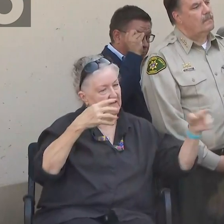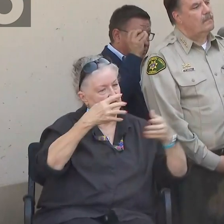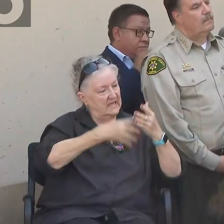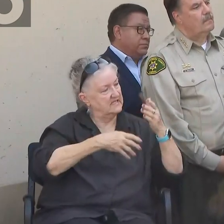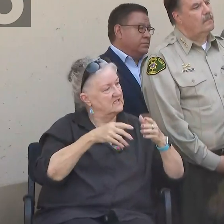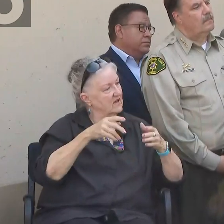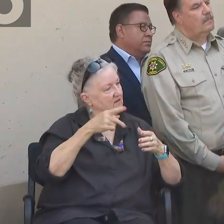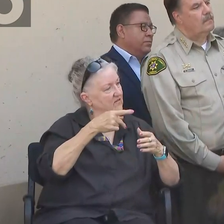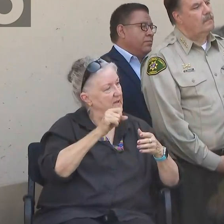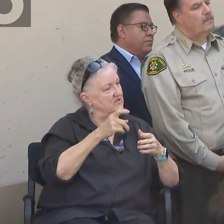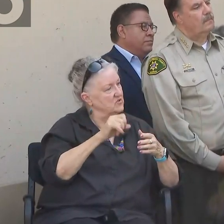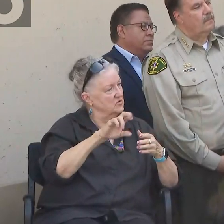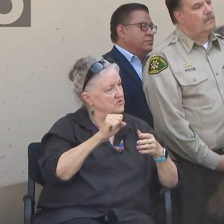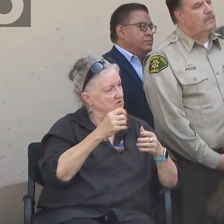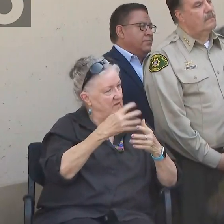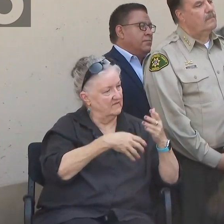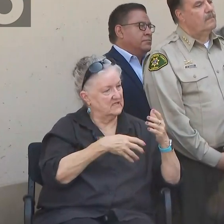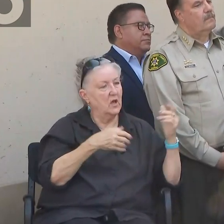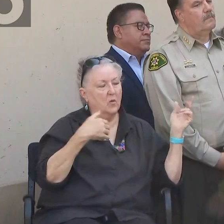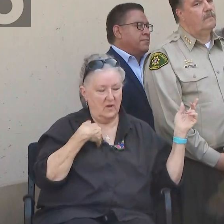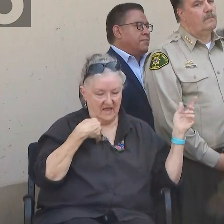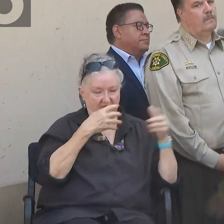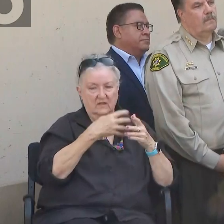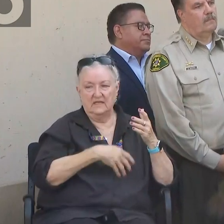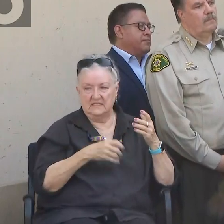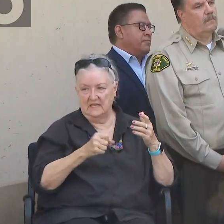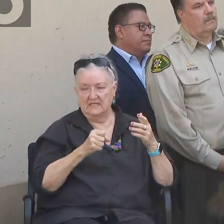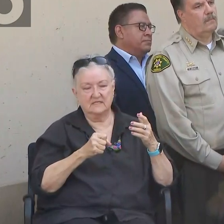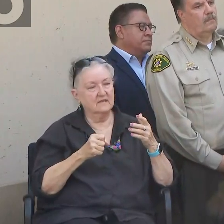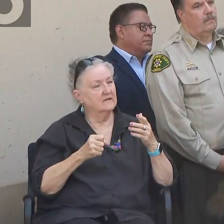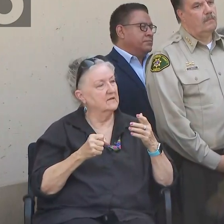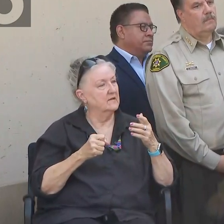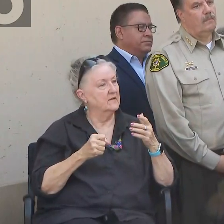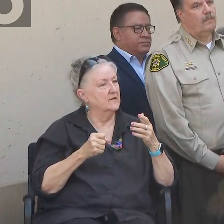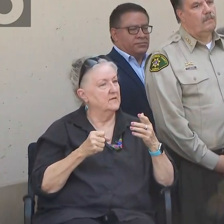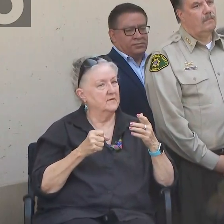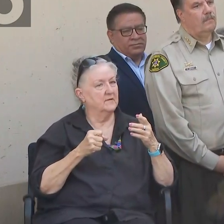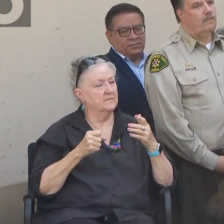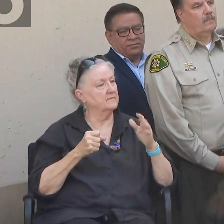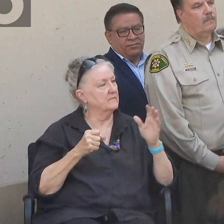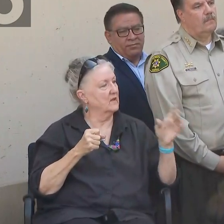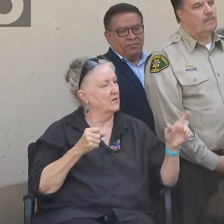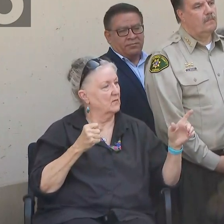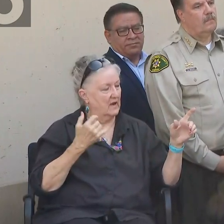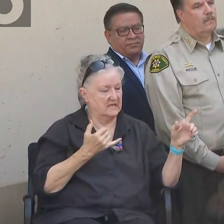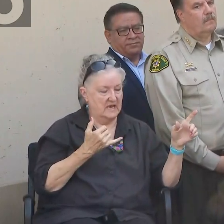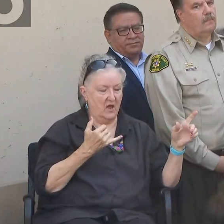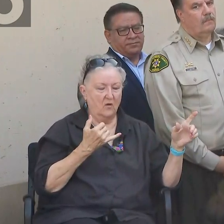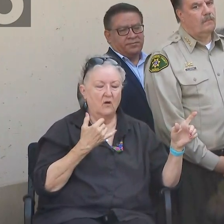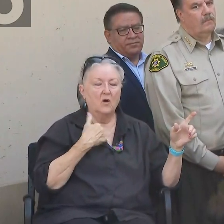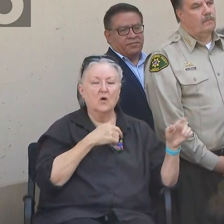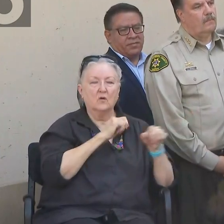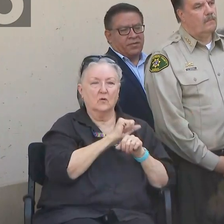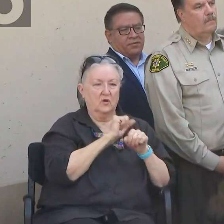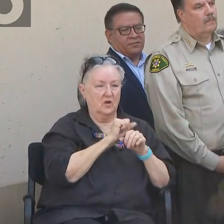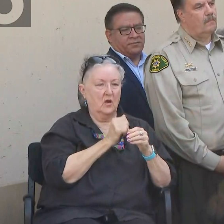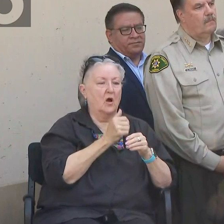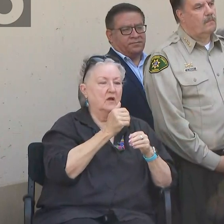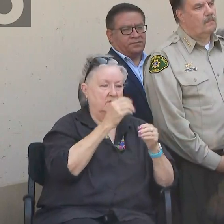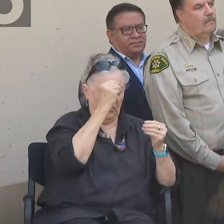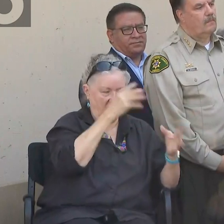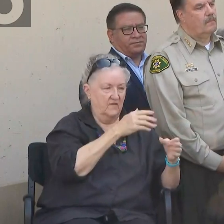I'm sorry, say again? We do have a list of passengers. Right now, we're working on the next of